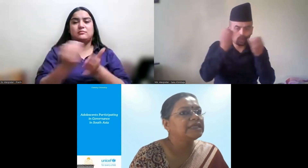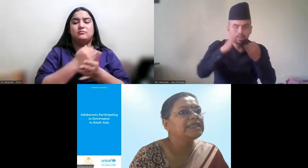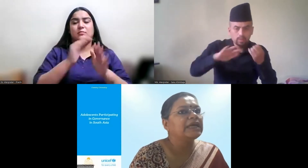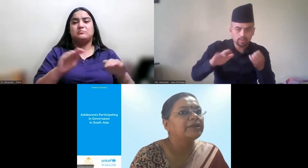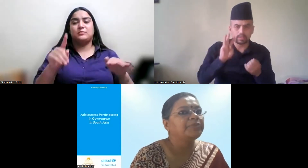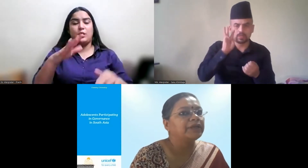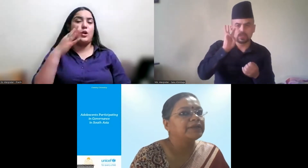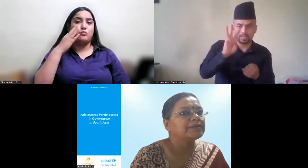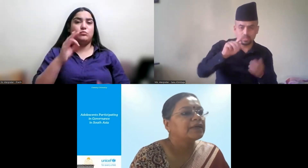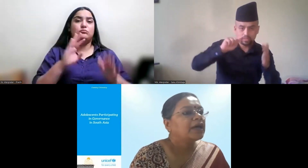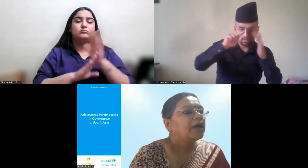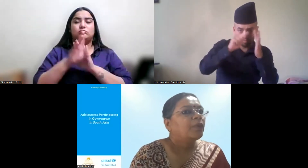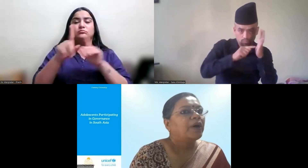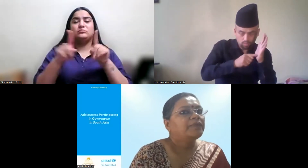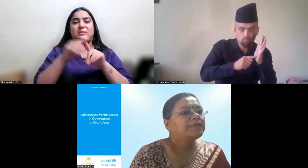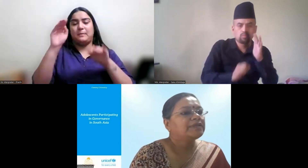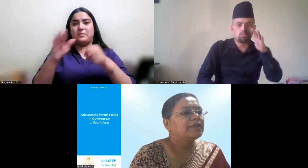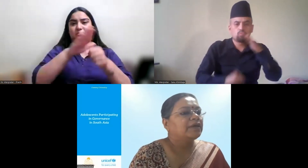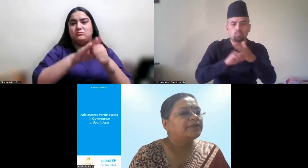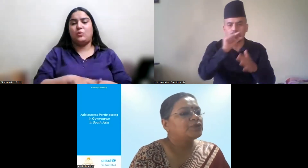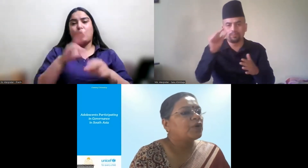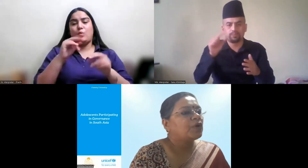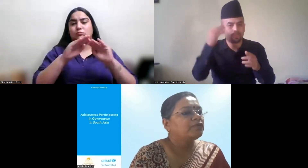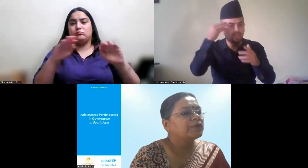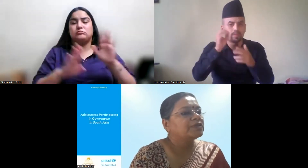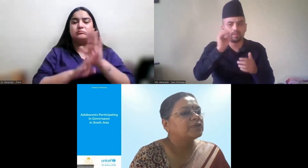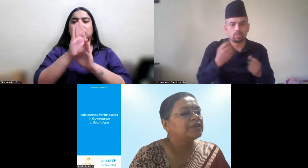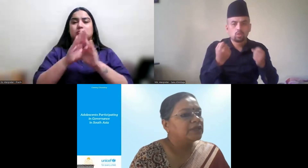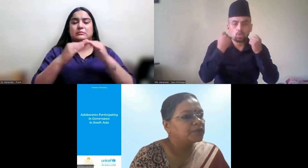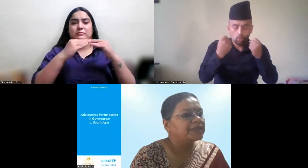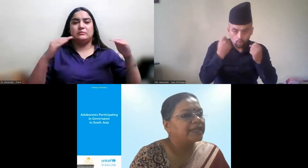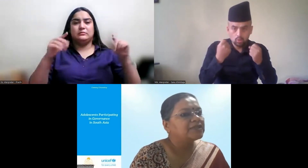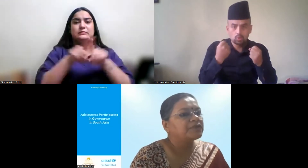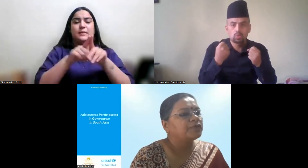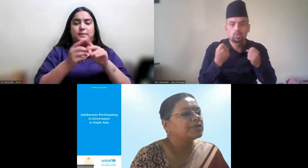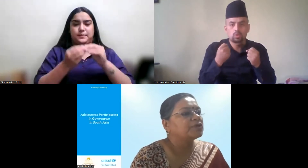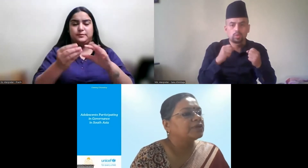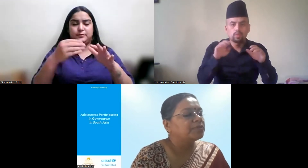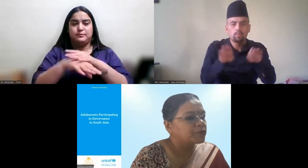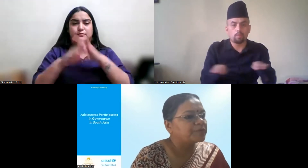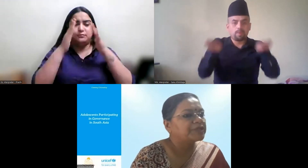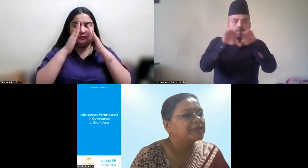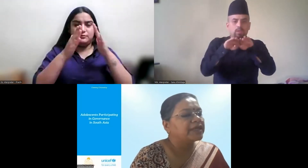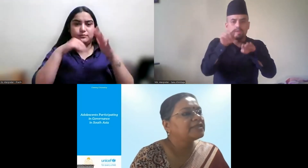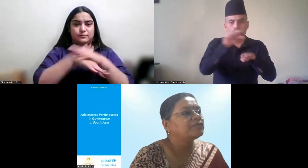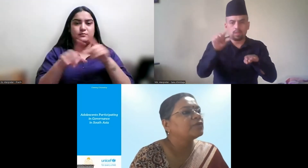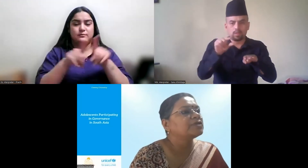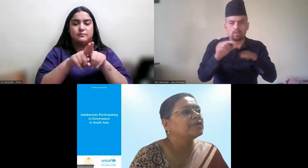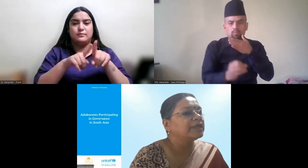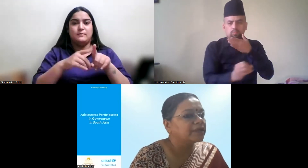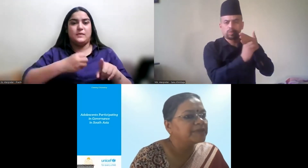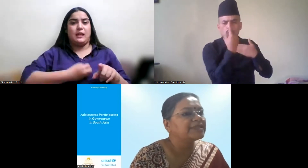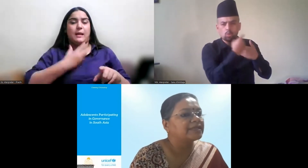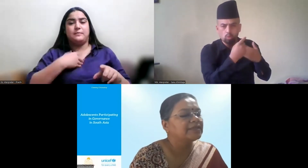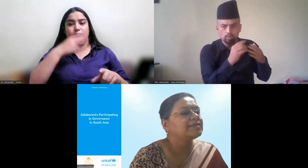3 key underpinnings. One was a strong focus on the equity lens, which focused on the most marginalized, focus on